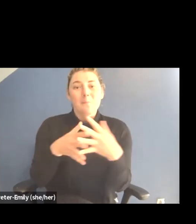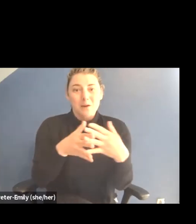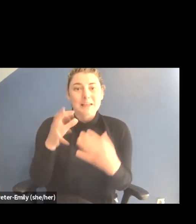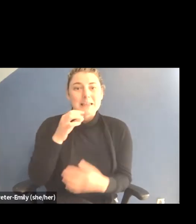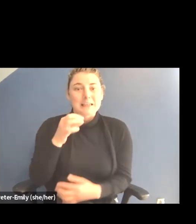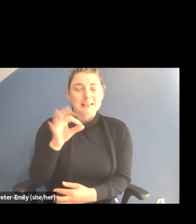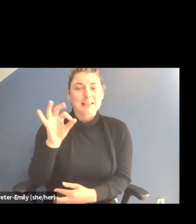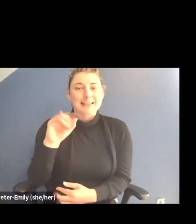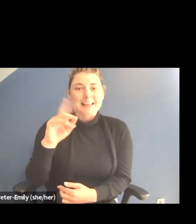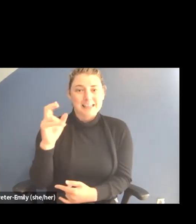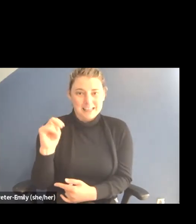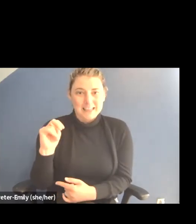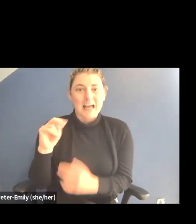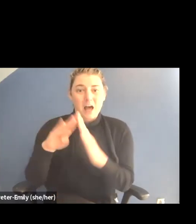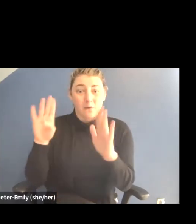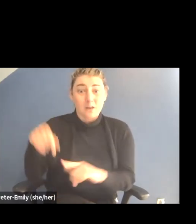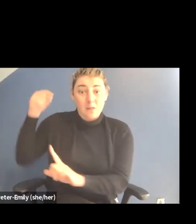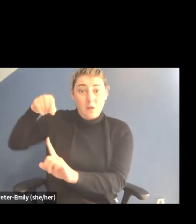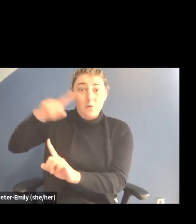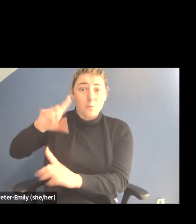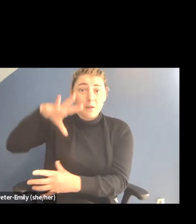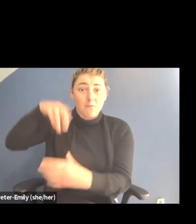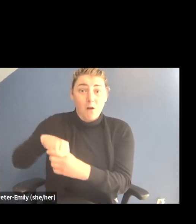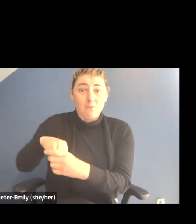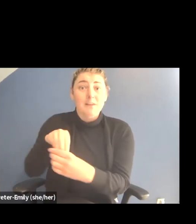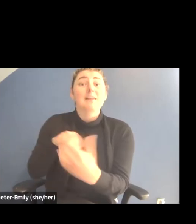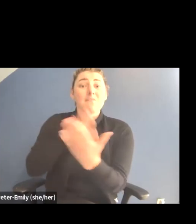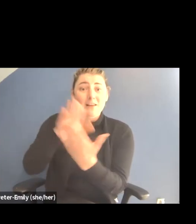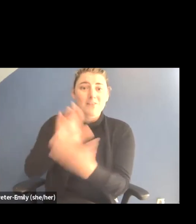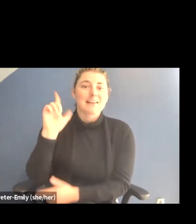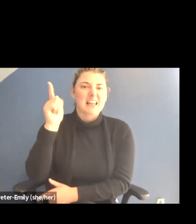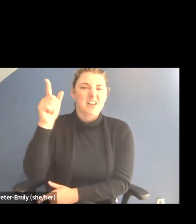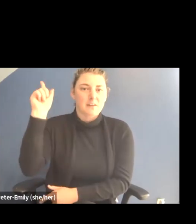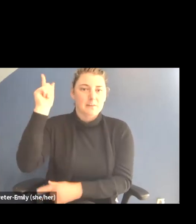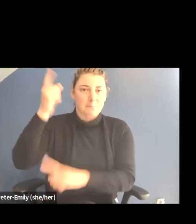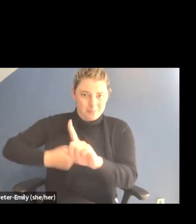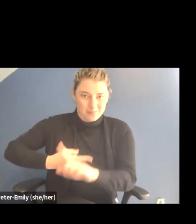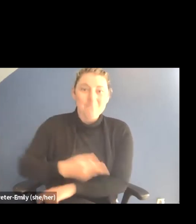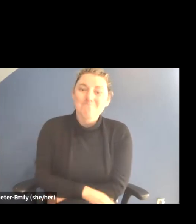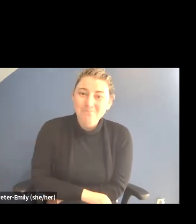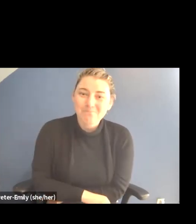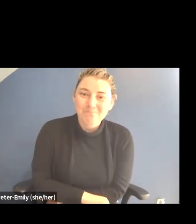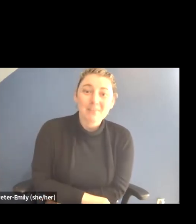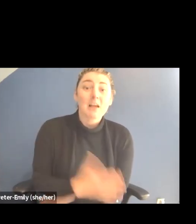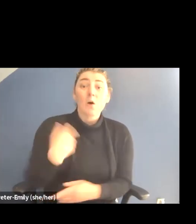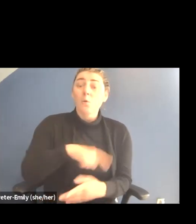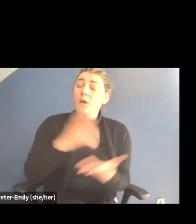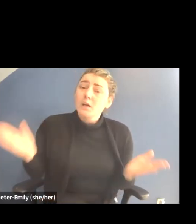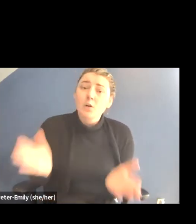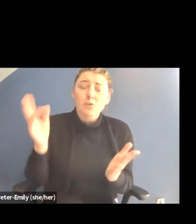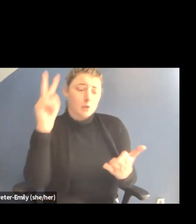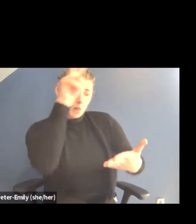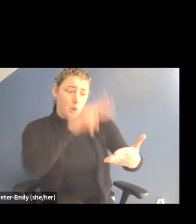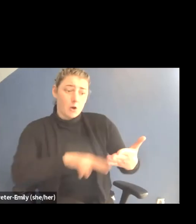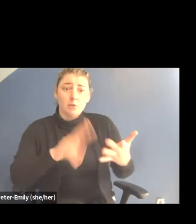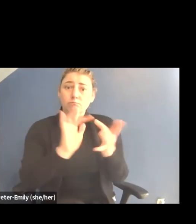will actually be participating to some degree in face-to-face later on this month. So we encourage you to learn more about